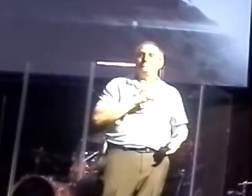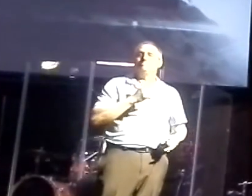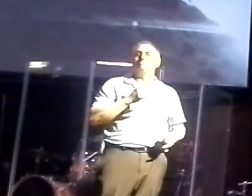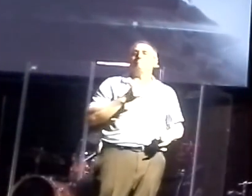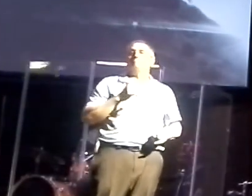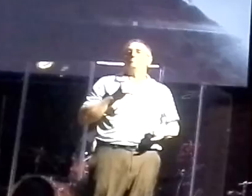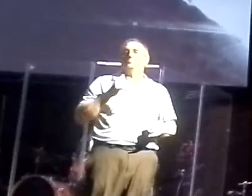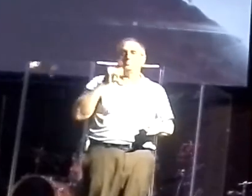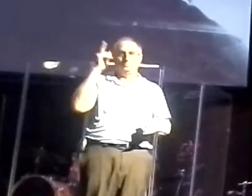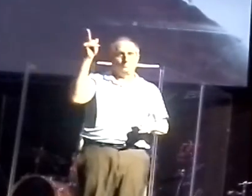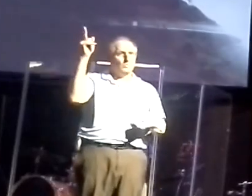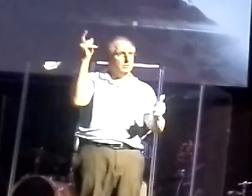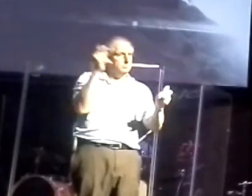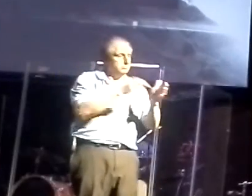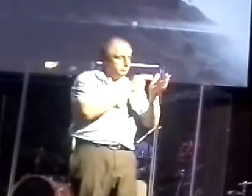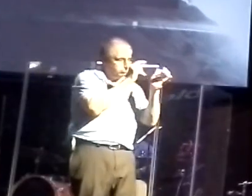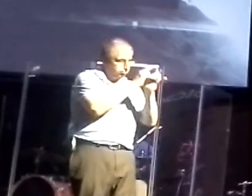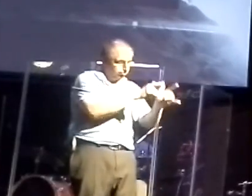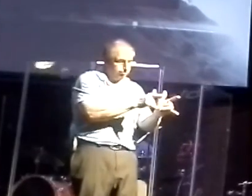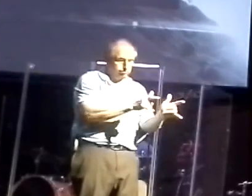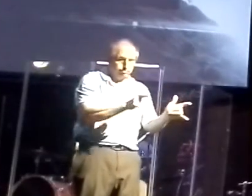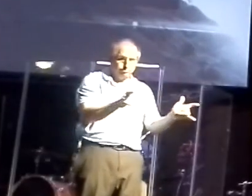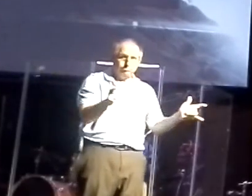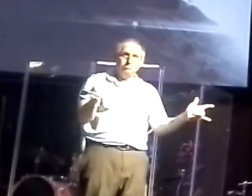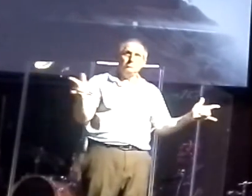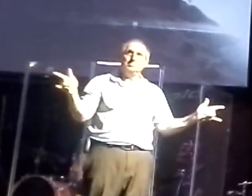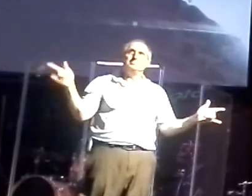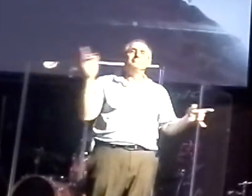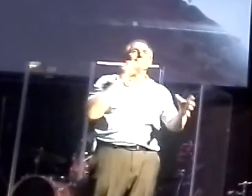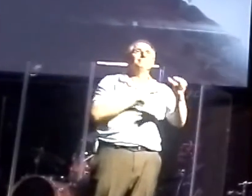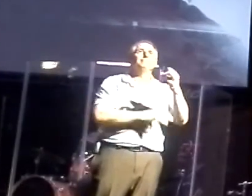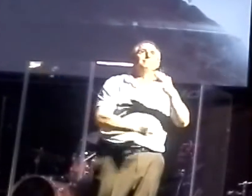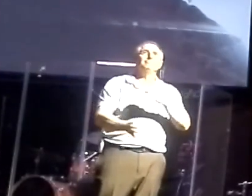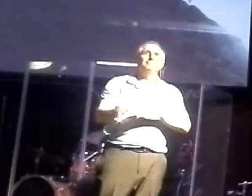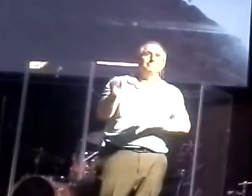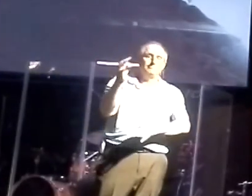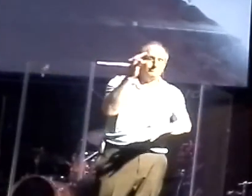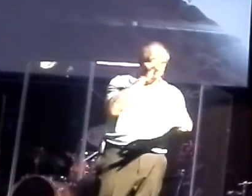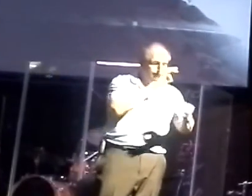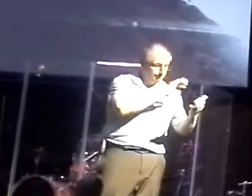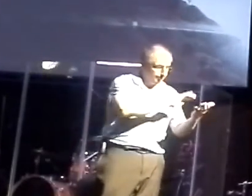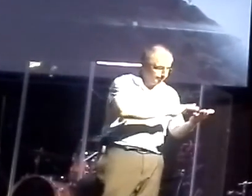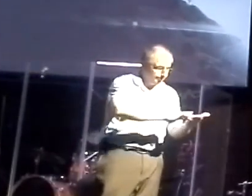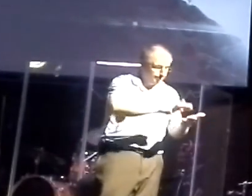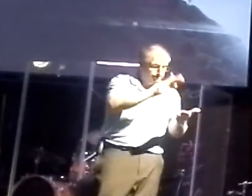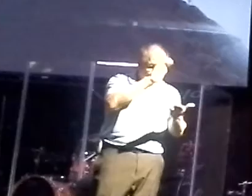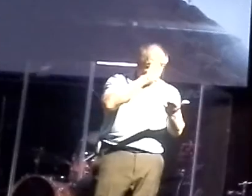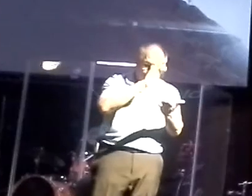Thank you.